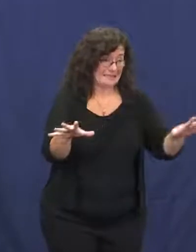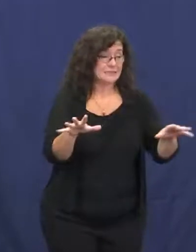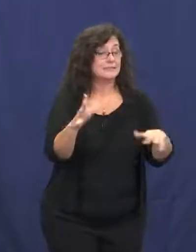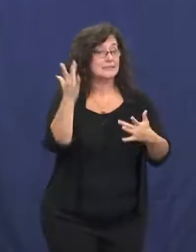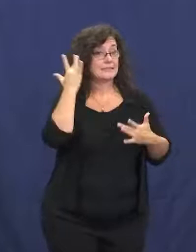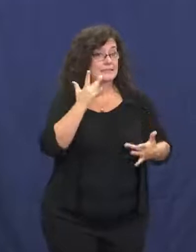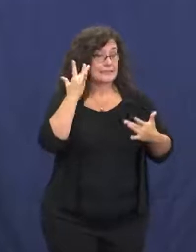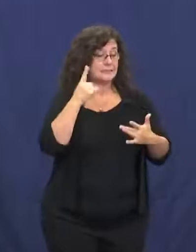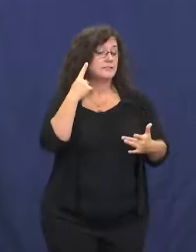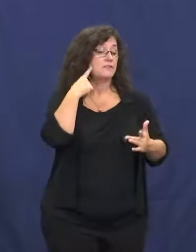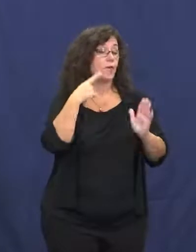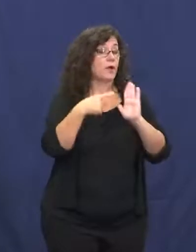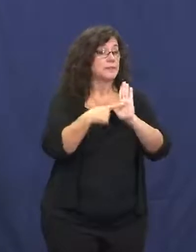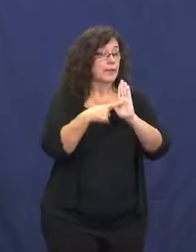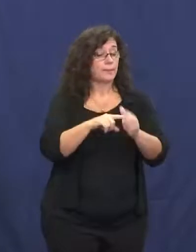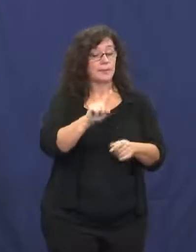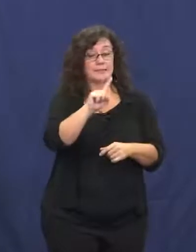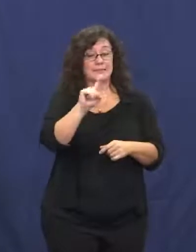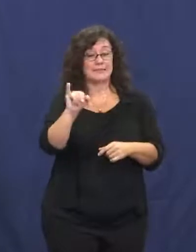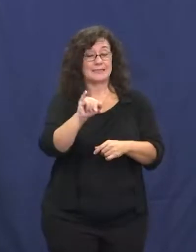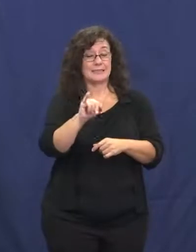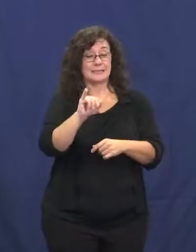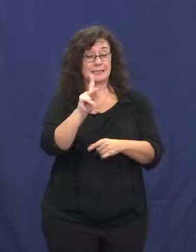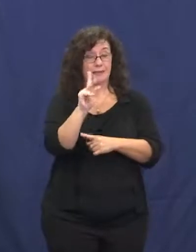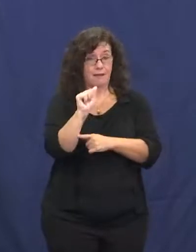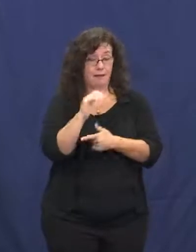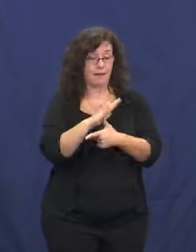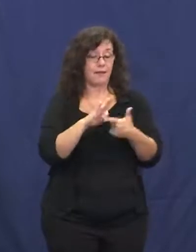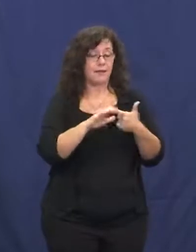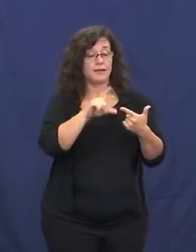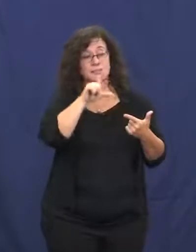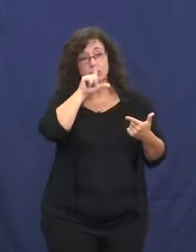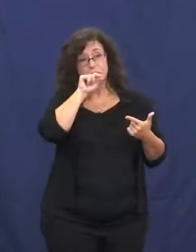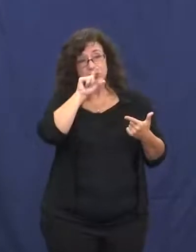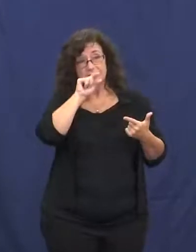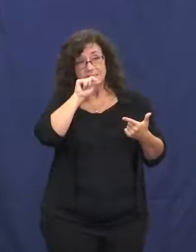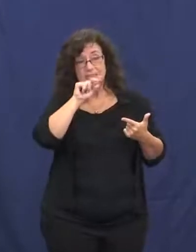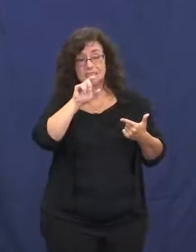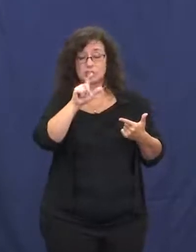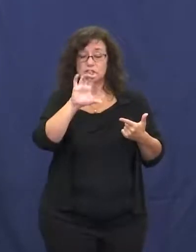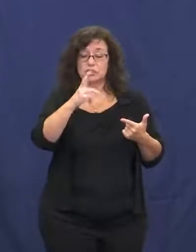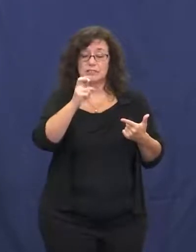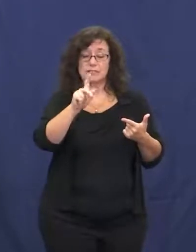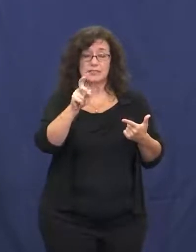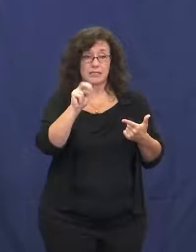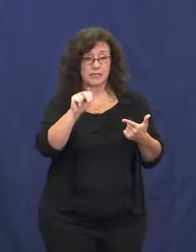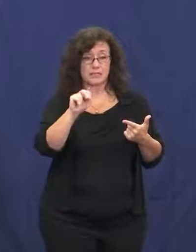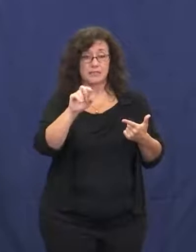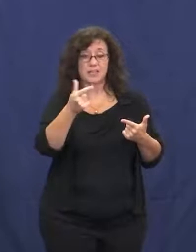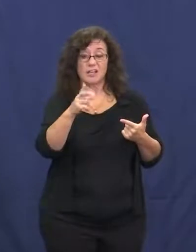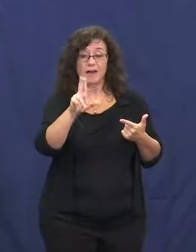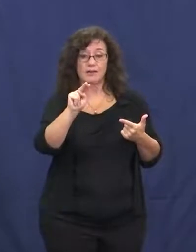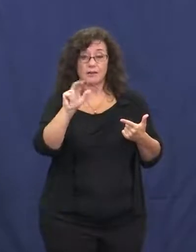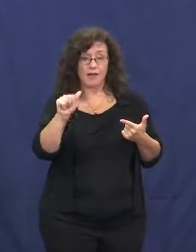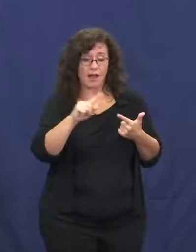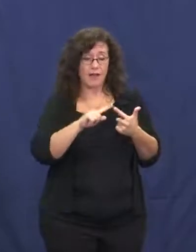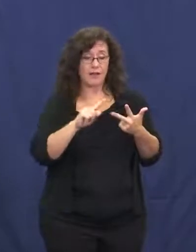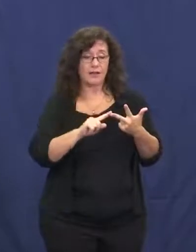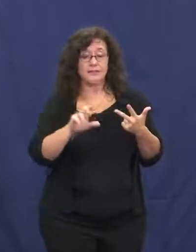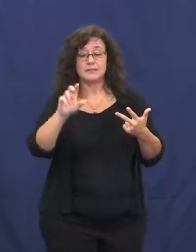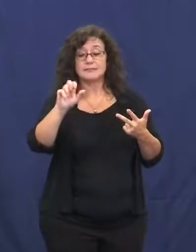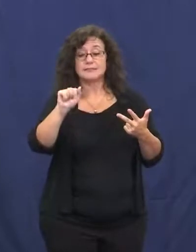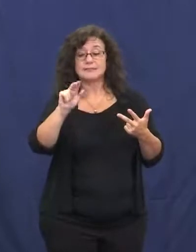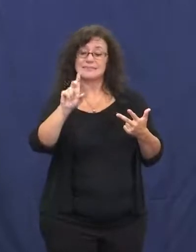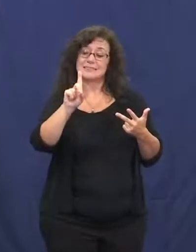as dengue, Zika, chikungunya, and yellow fever. It is important to note that these